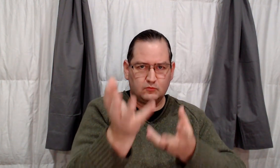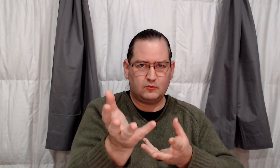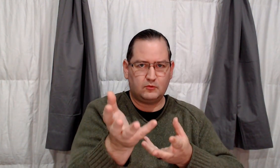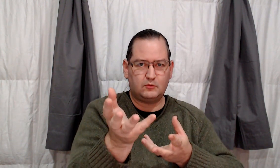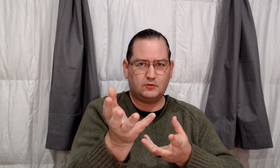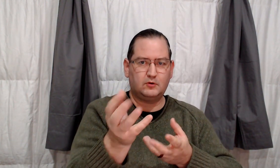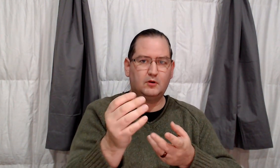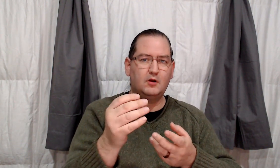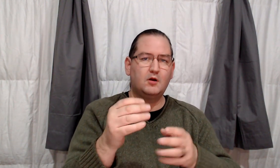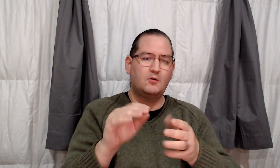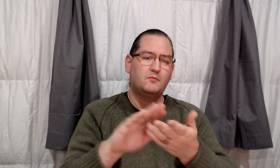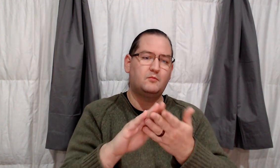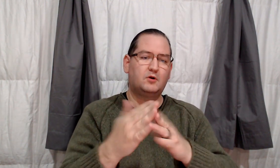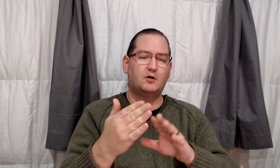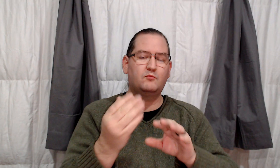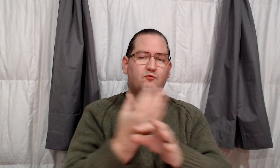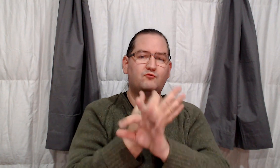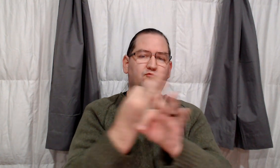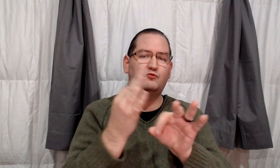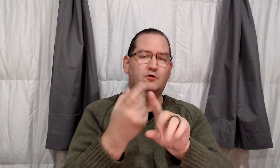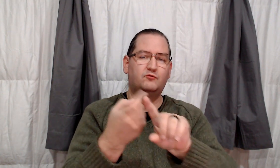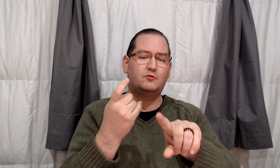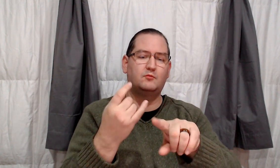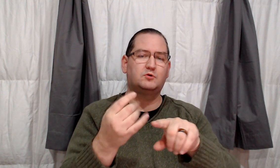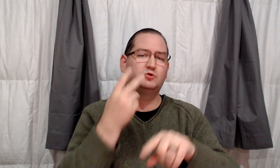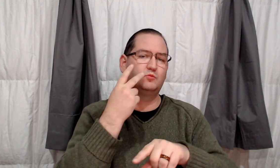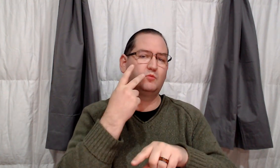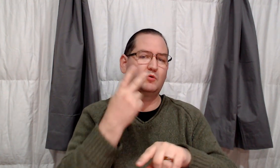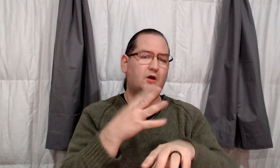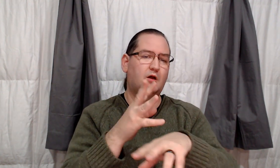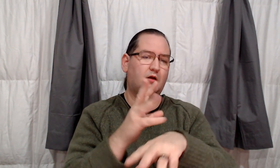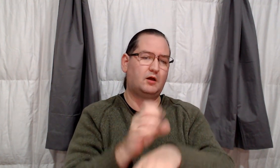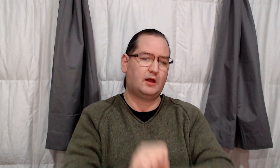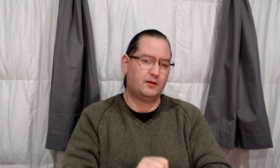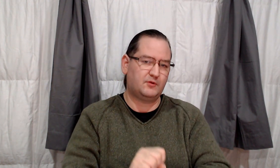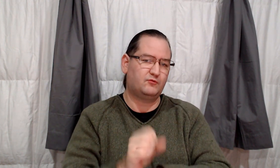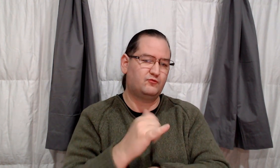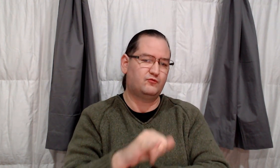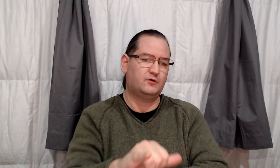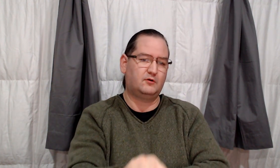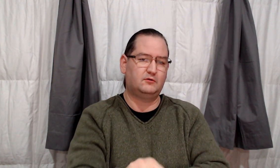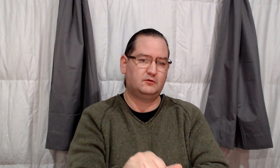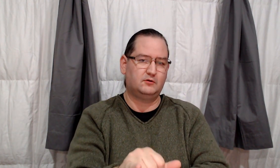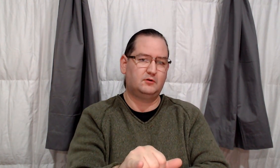The deeper you go, the better you'll feel. The better you feel, the deeper you'll